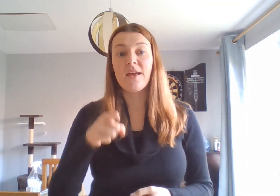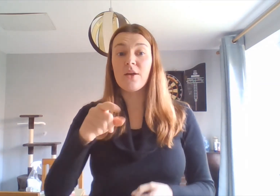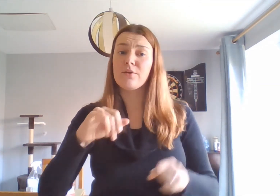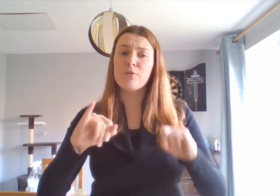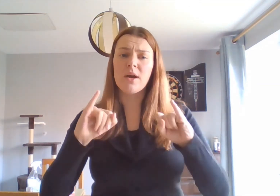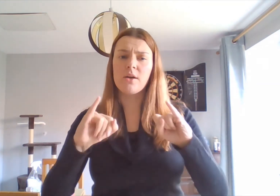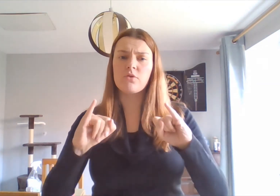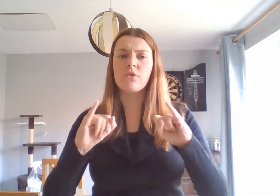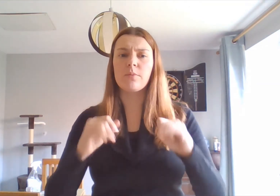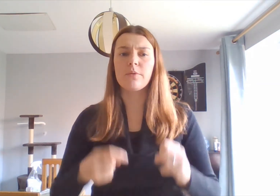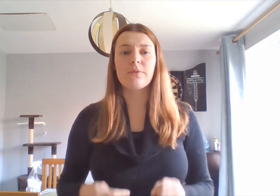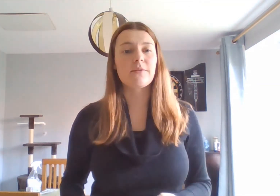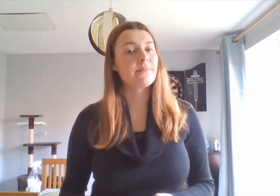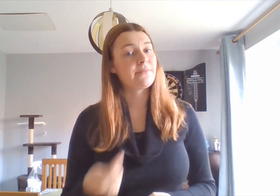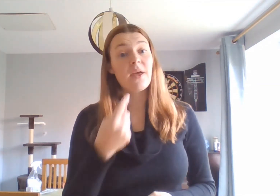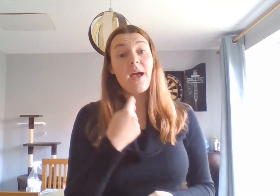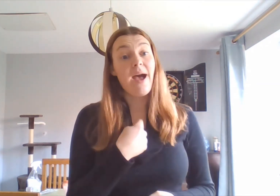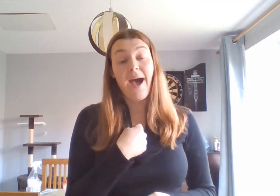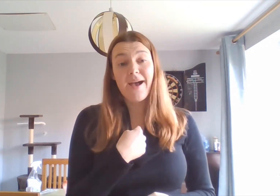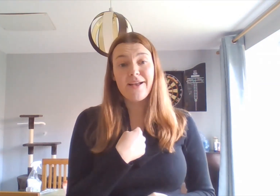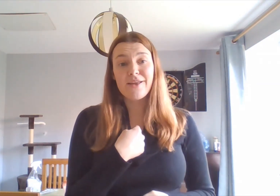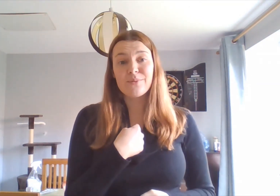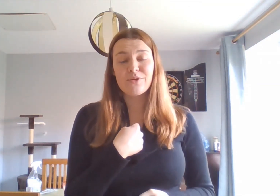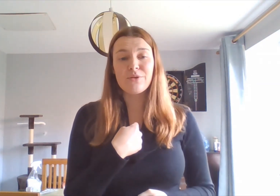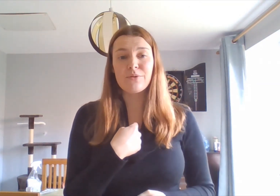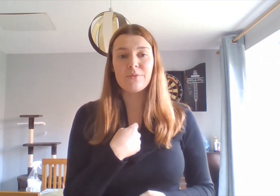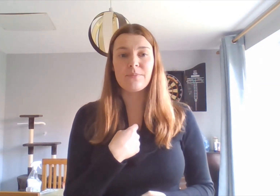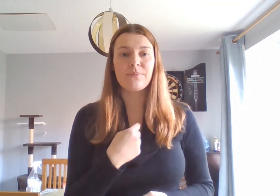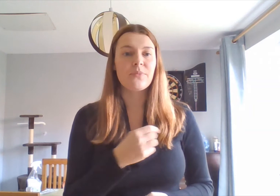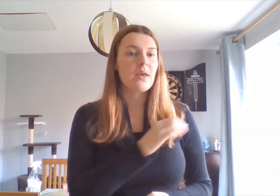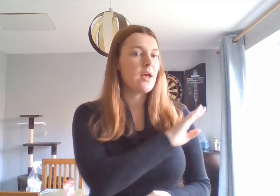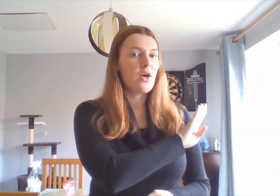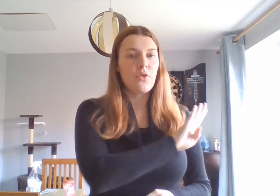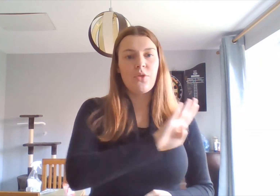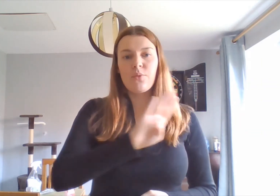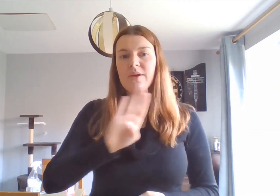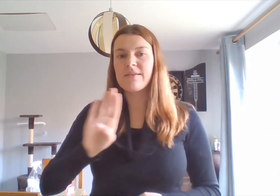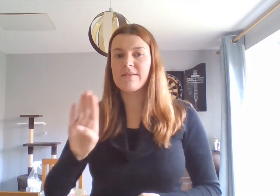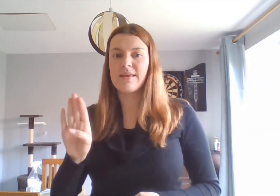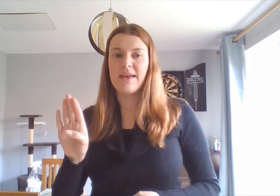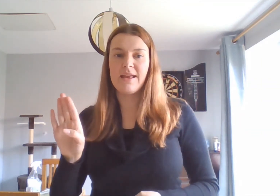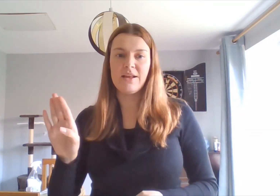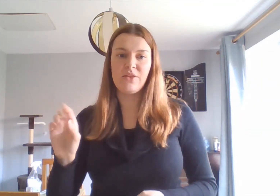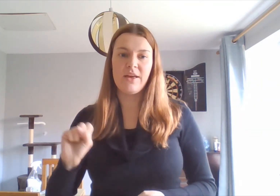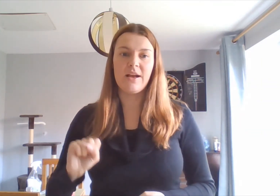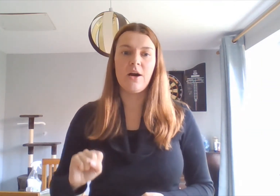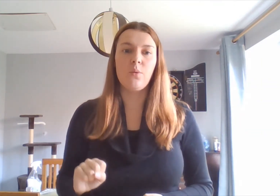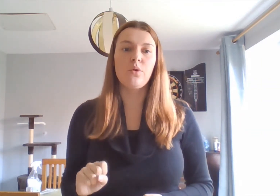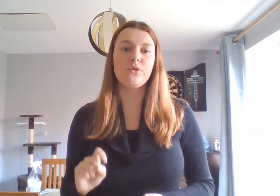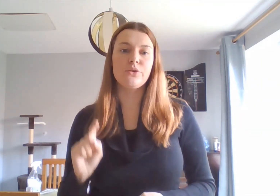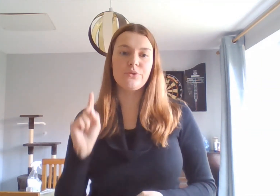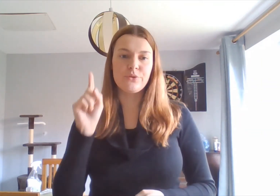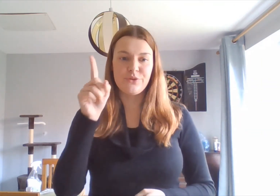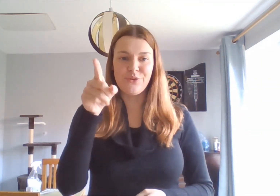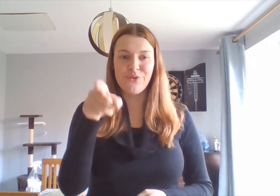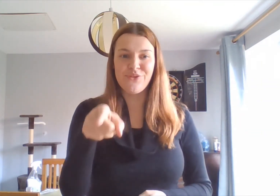You got trouble, and I got them too. There isn't anything I wouldn't do for